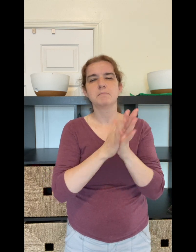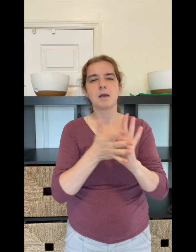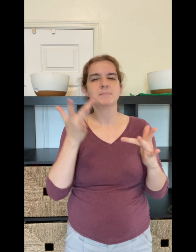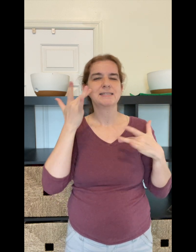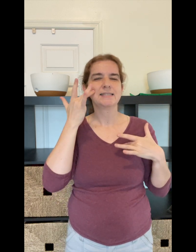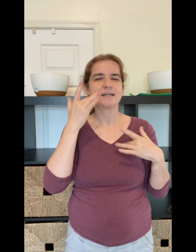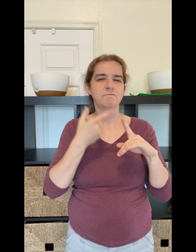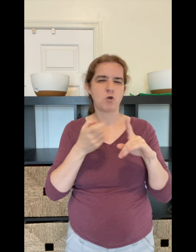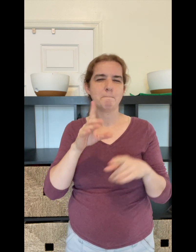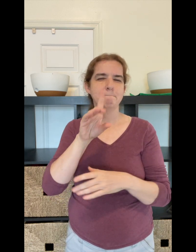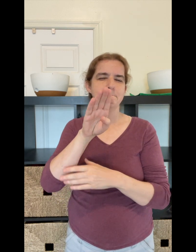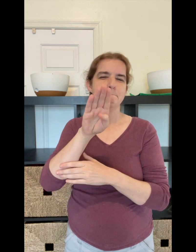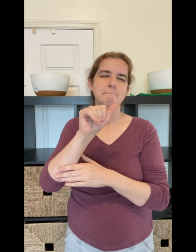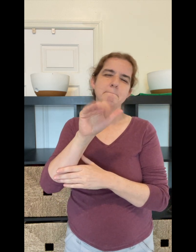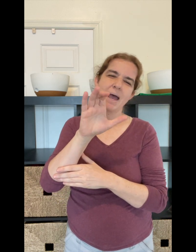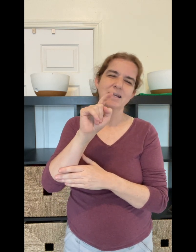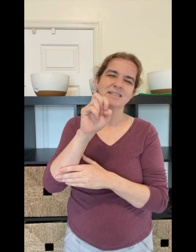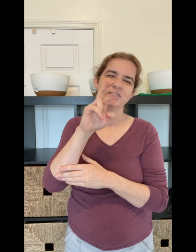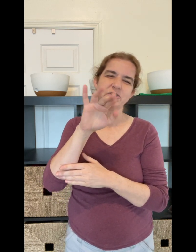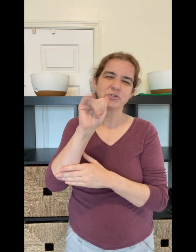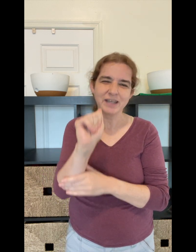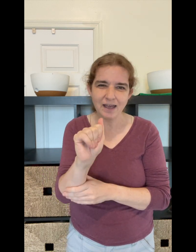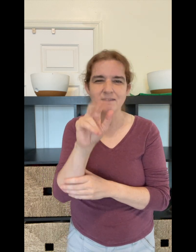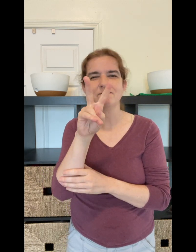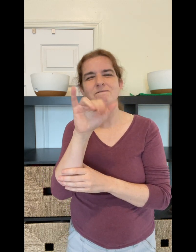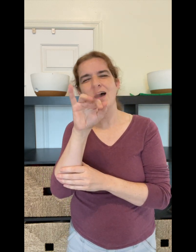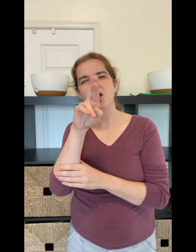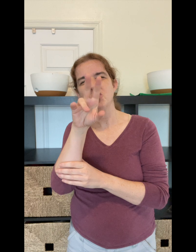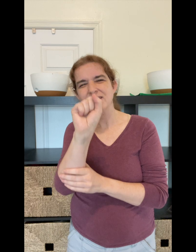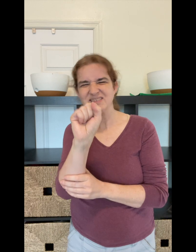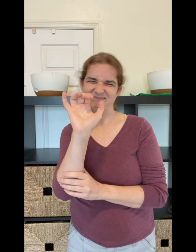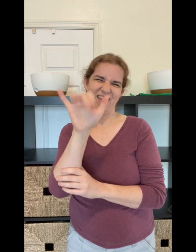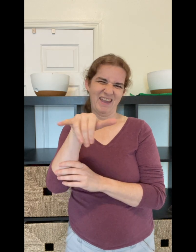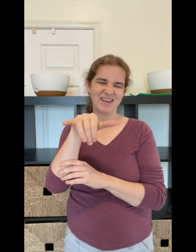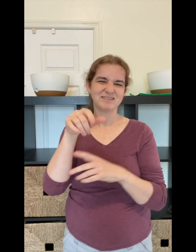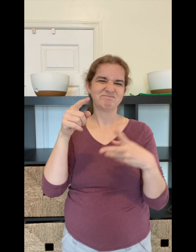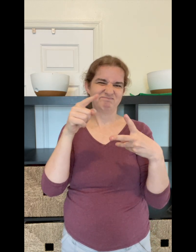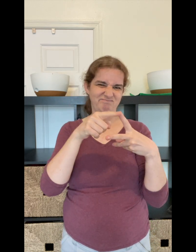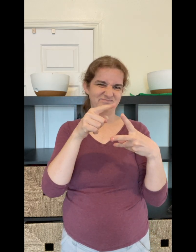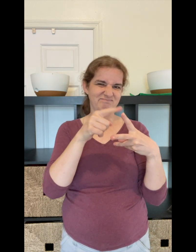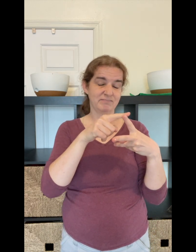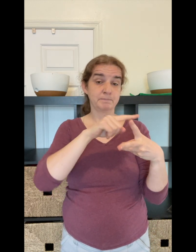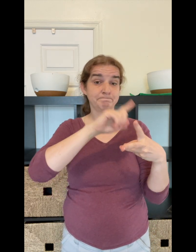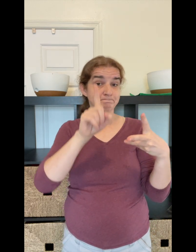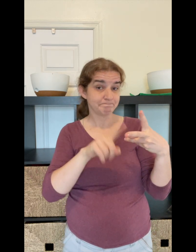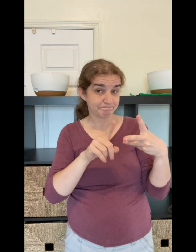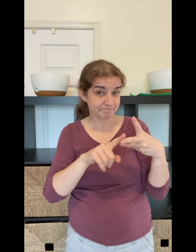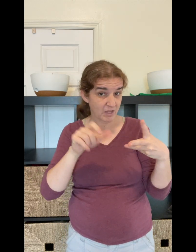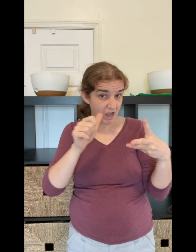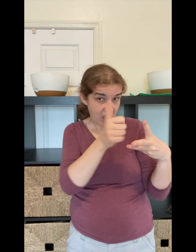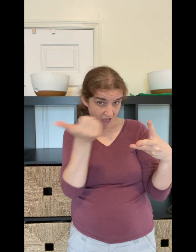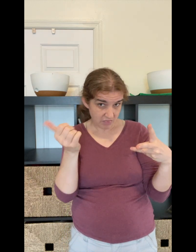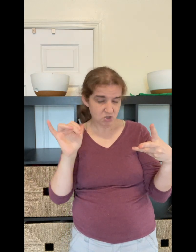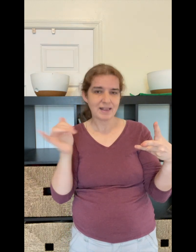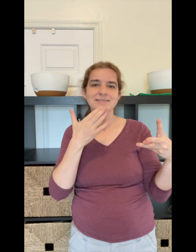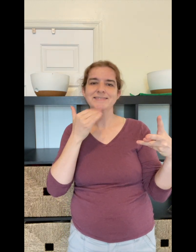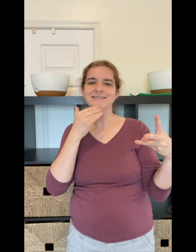That means you become sick from bacteria, virus, something like that. That's the first kind. The second